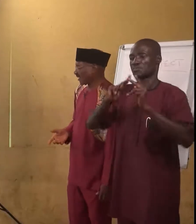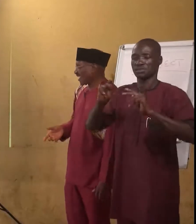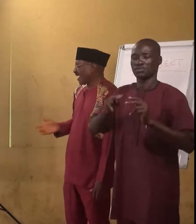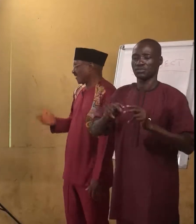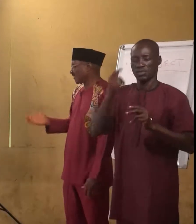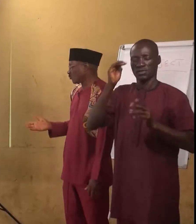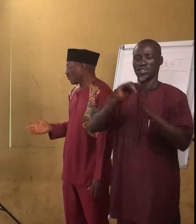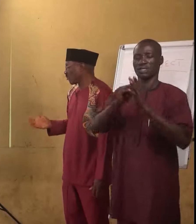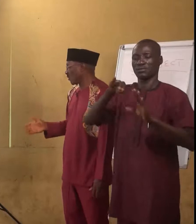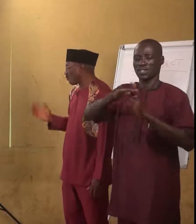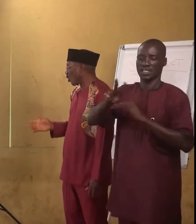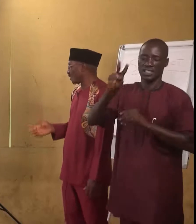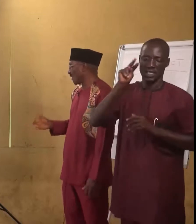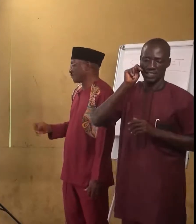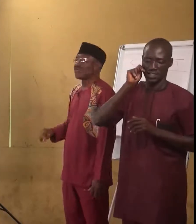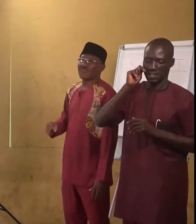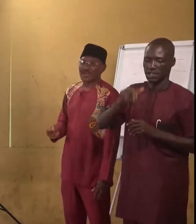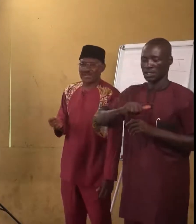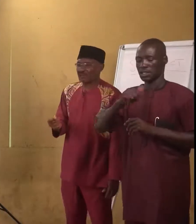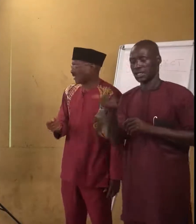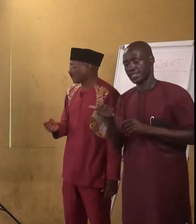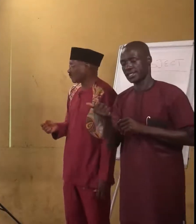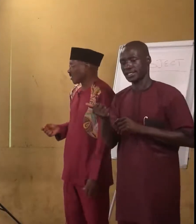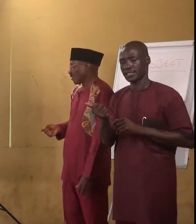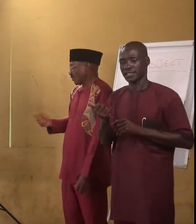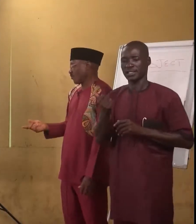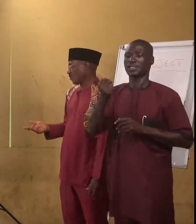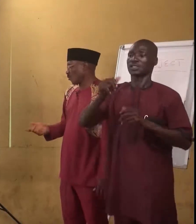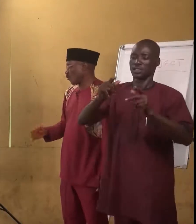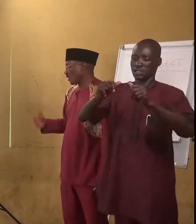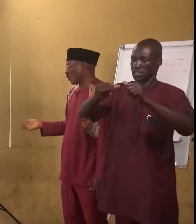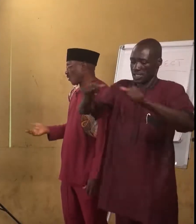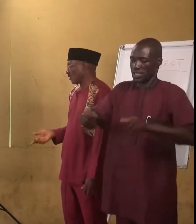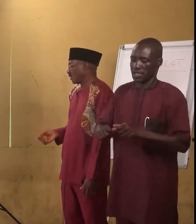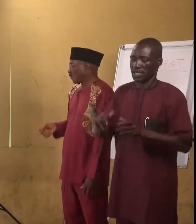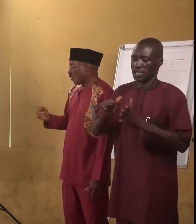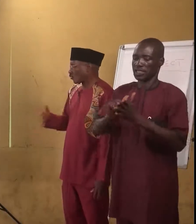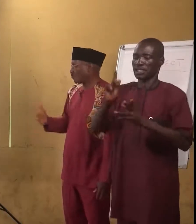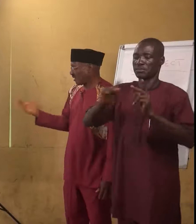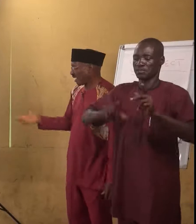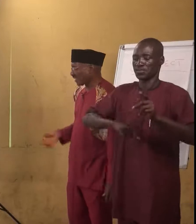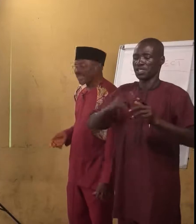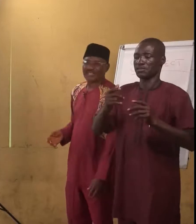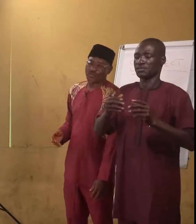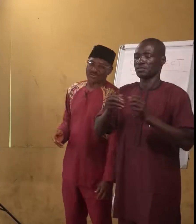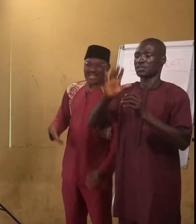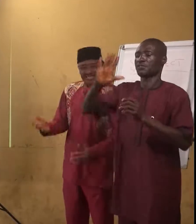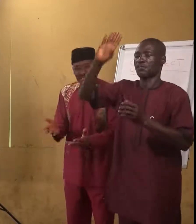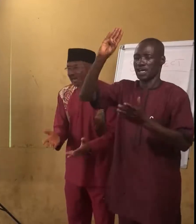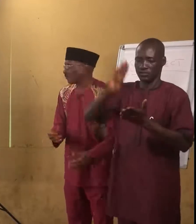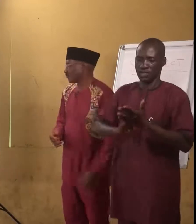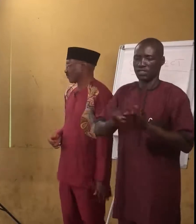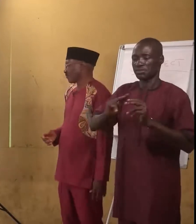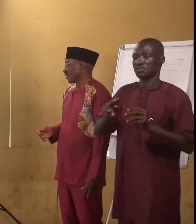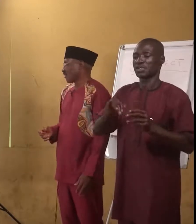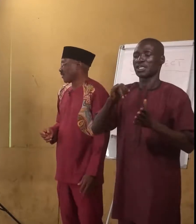instance, any settlement with more than 5,000 people could be called or could be regarded as what? As a